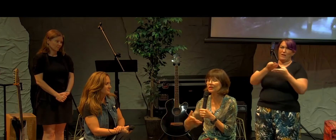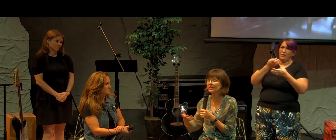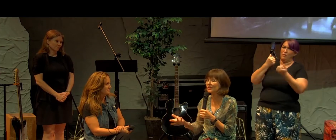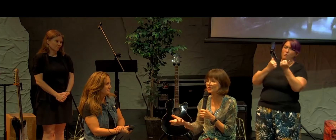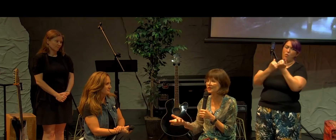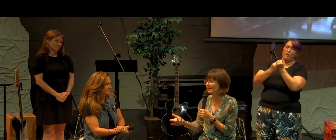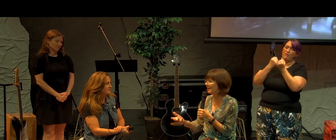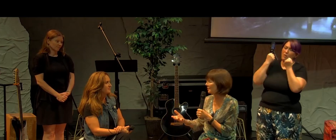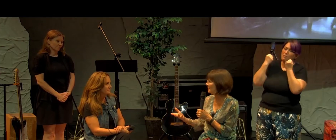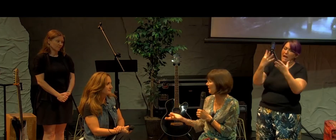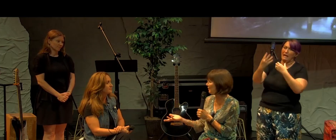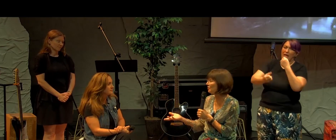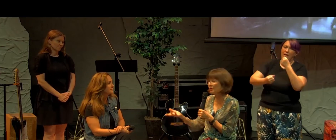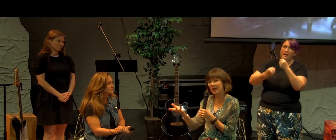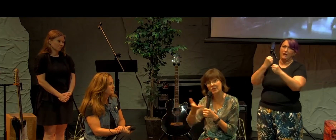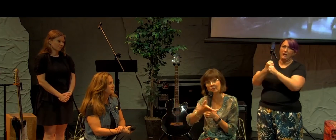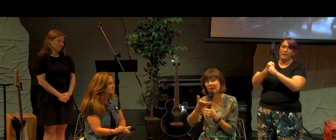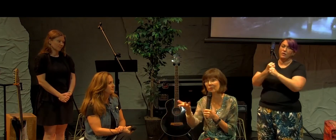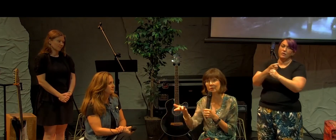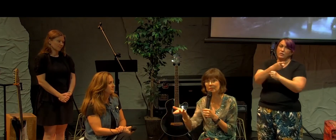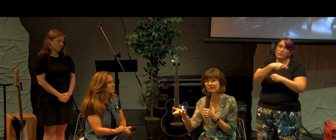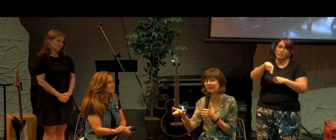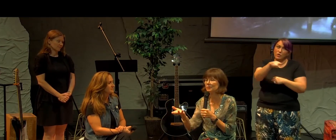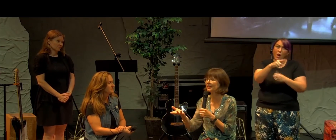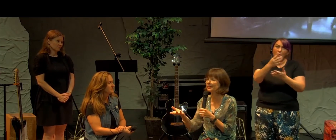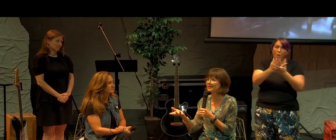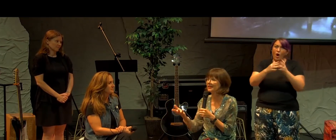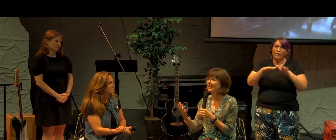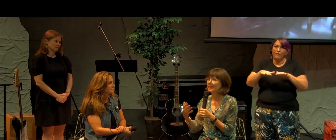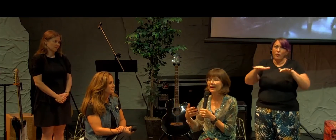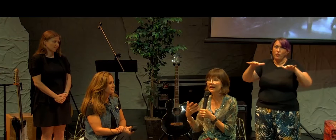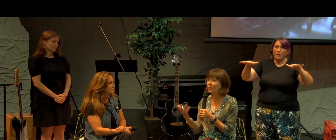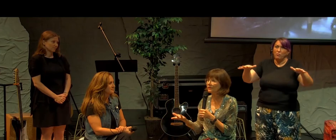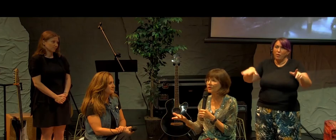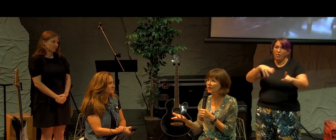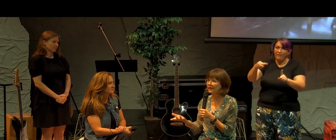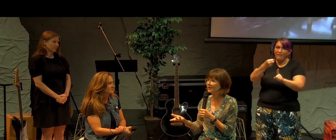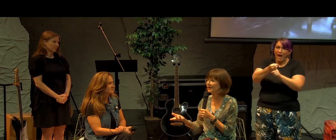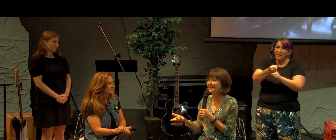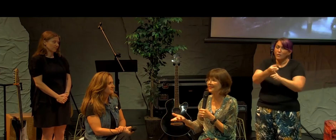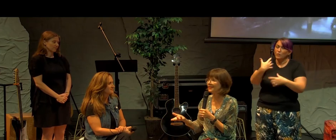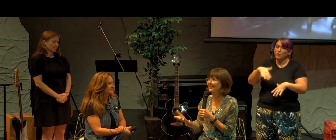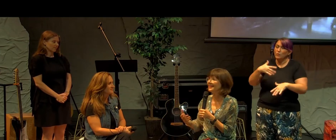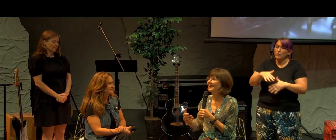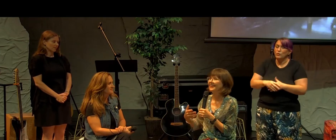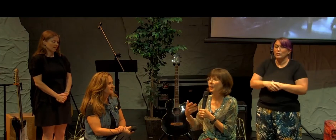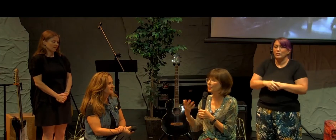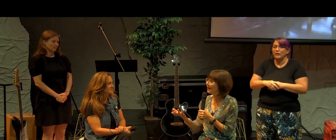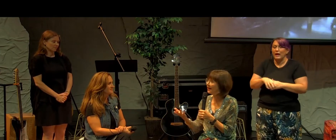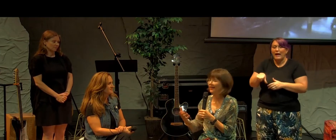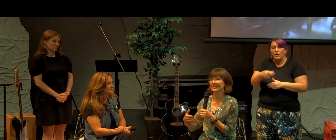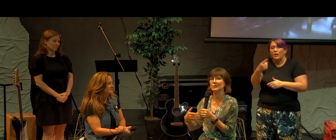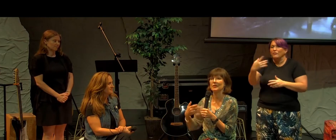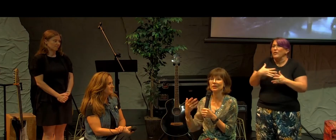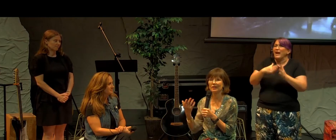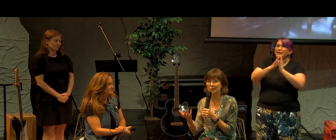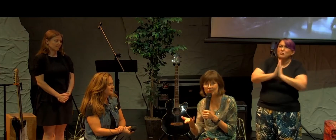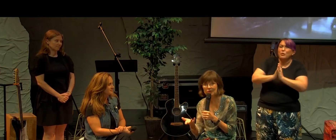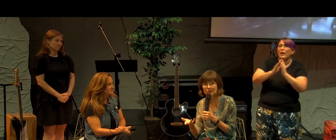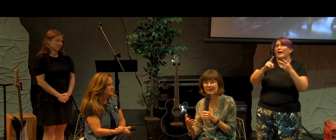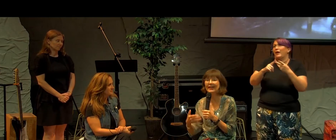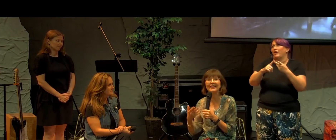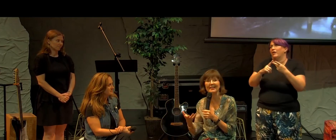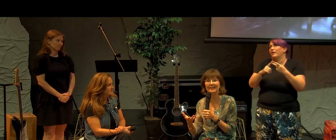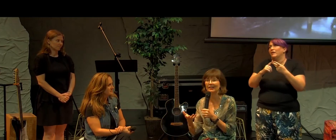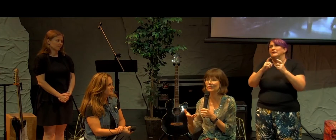for years. You guys are part of the ripple effect, because any one of you that ever has given a prayer, a special